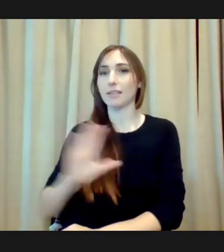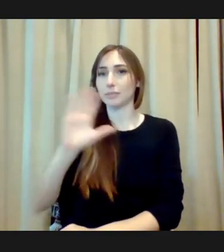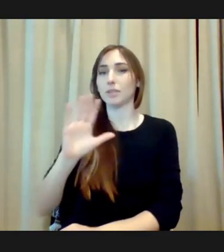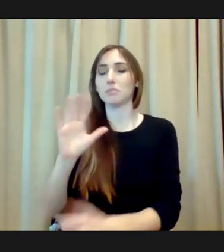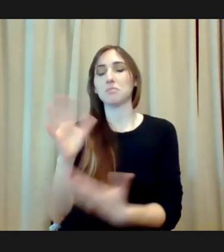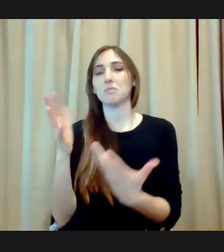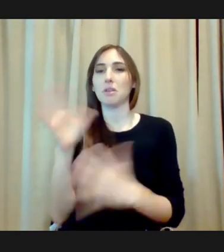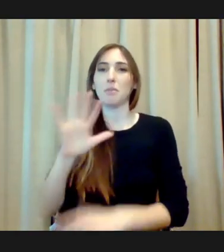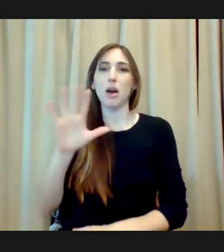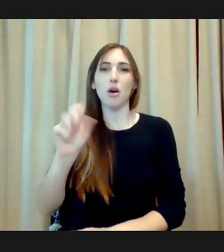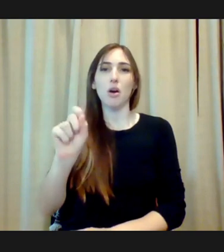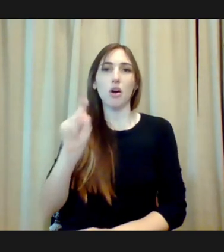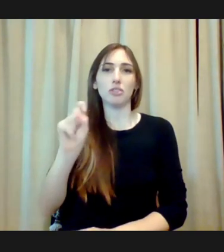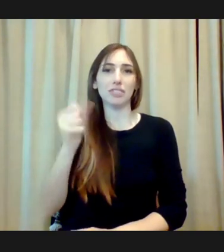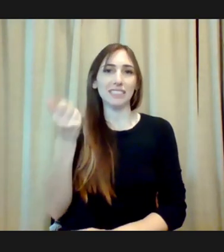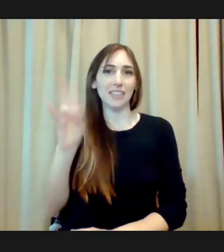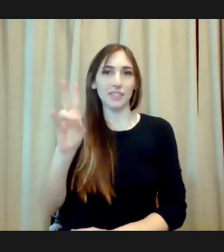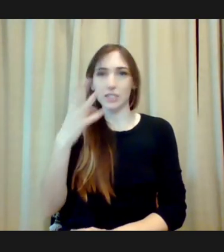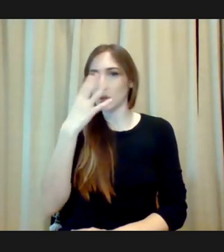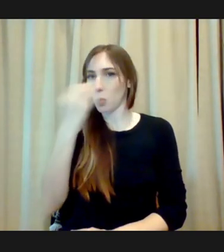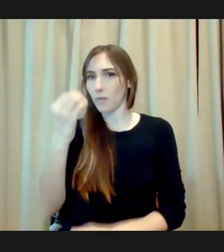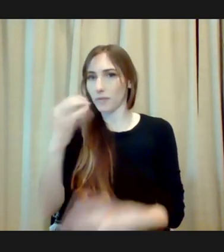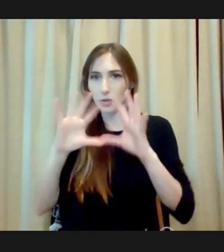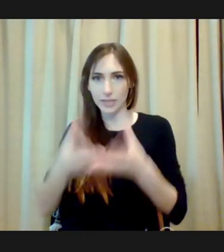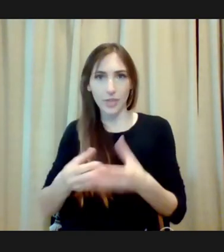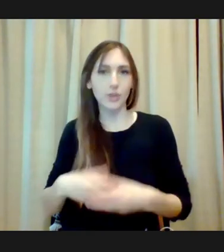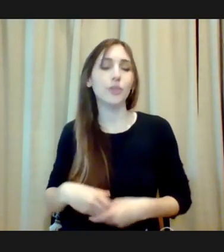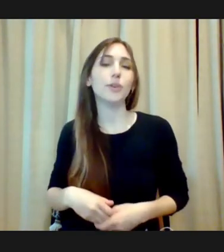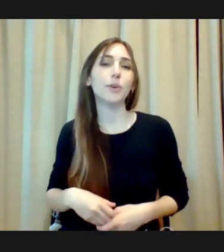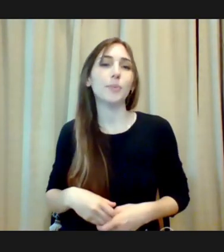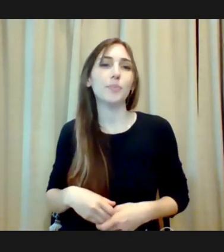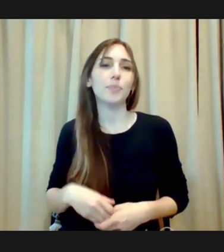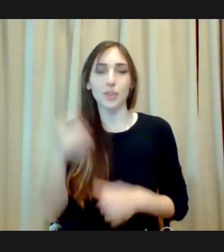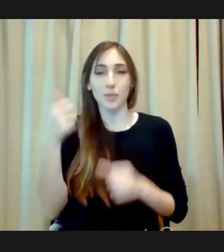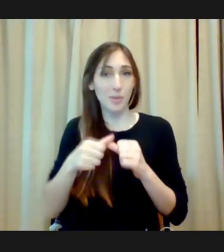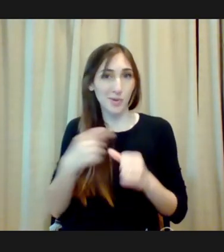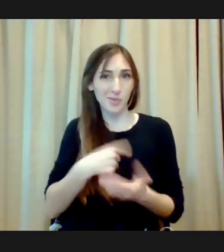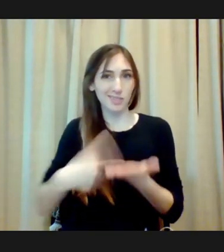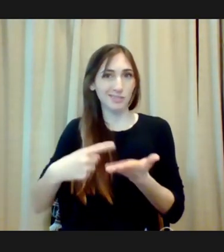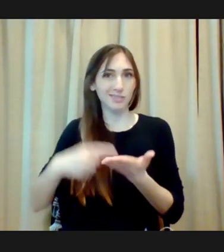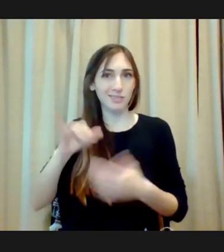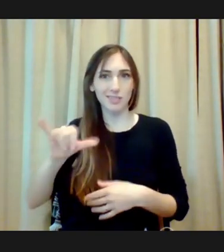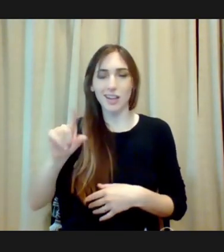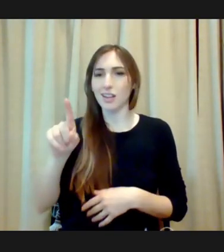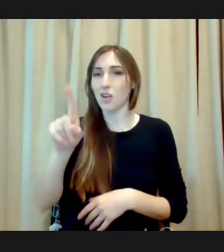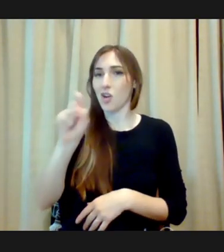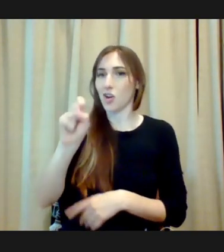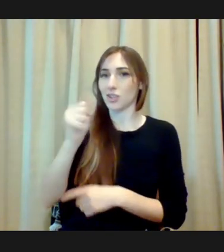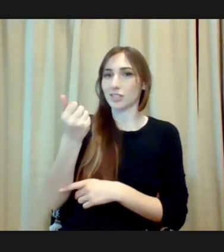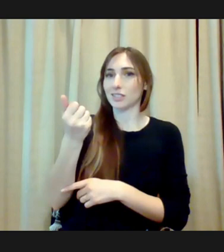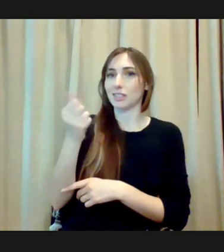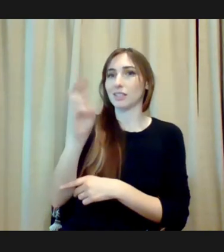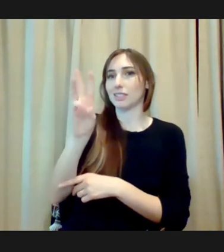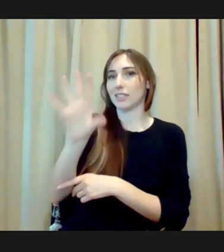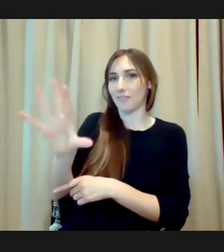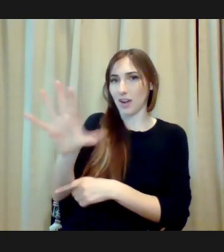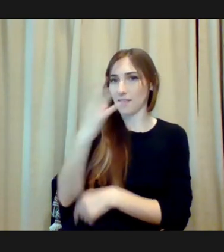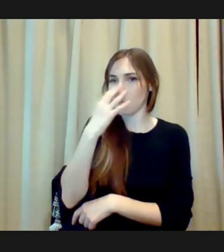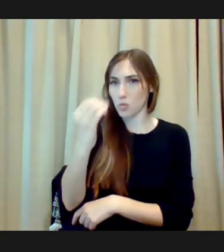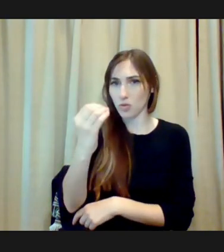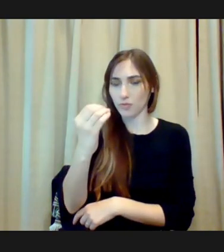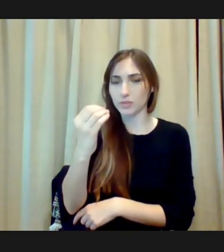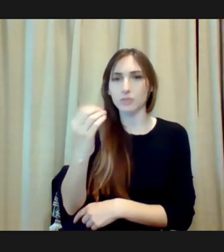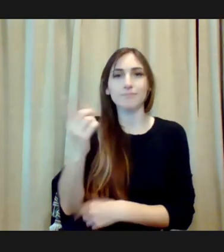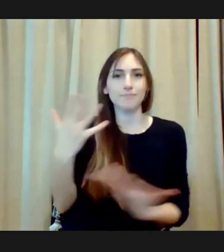in my talk, I indicated that 165 of those wolves were killed. They